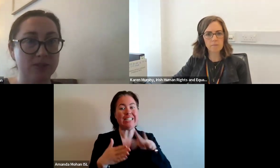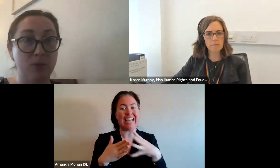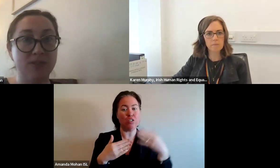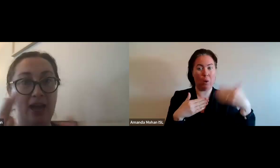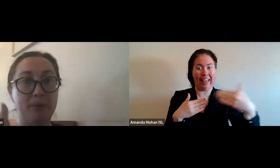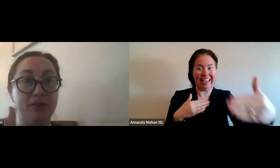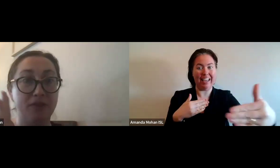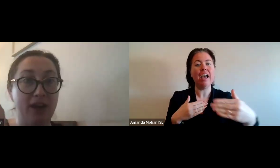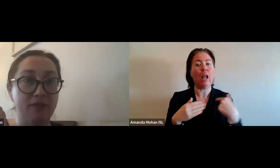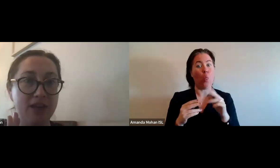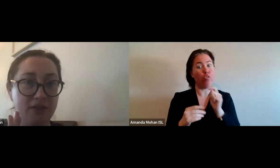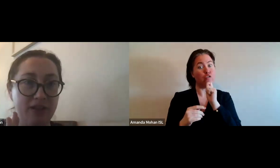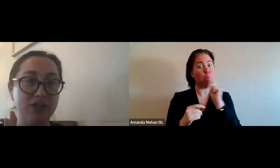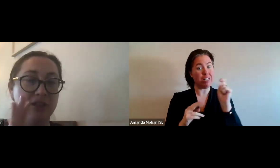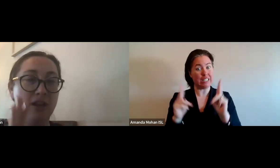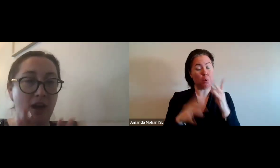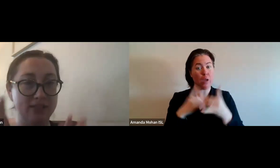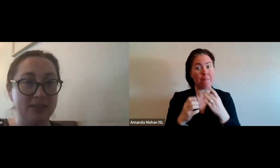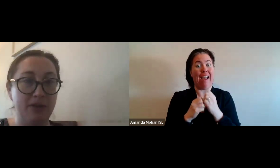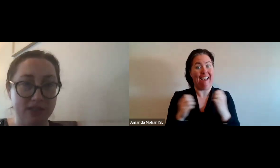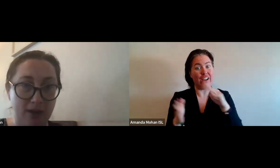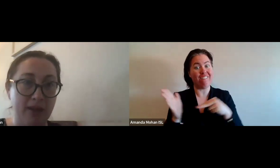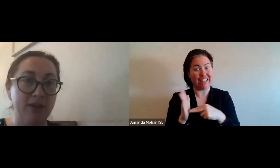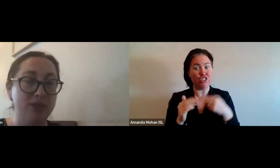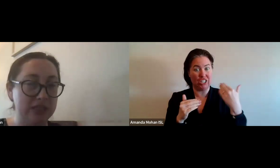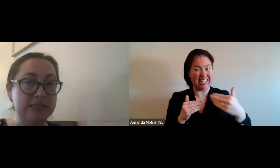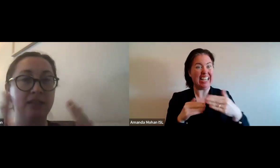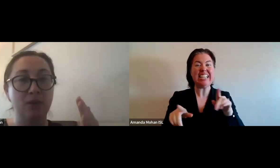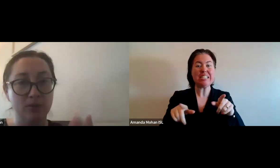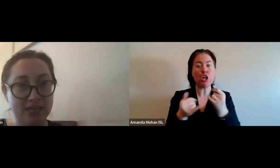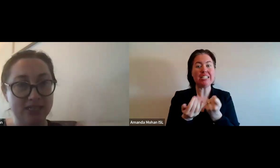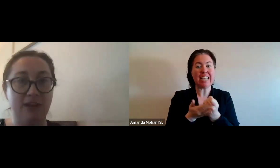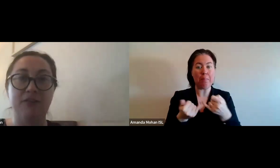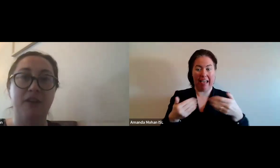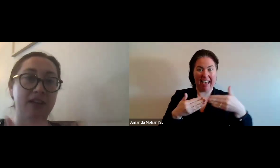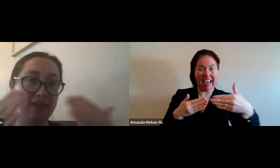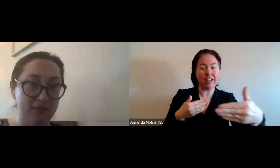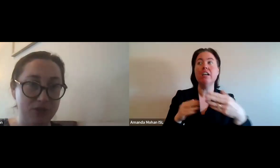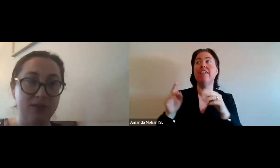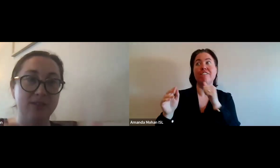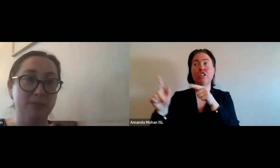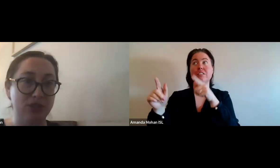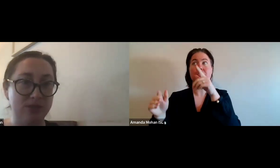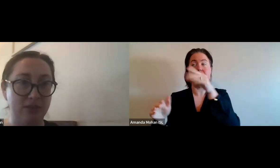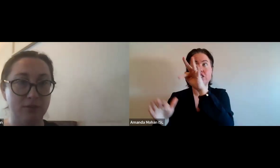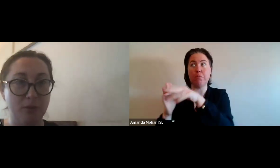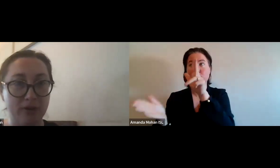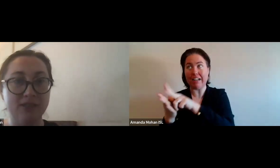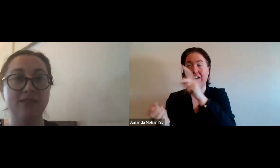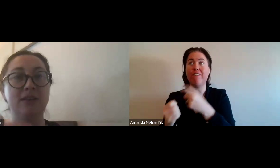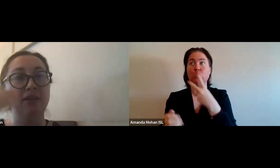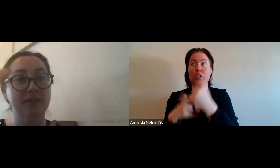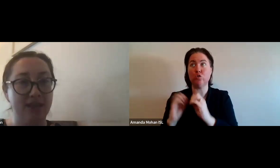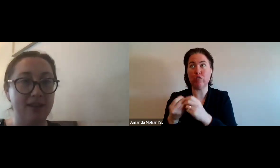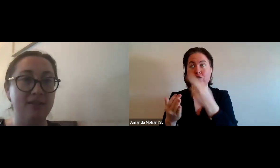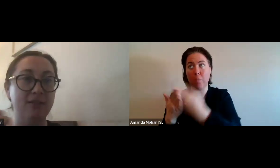of, I suppose, supposed to happen for every convention on a similar timeline, which is states ratify, they have 2 years to produce their